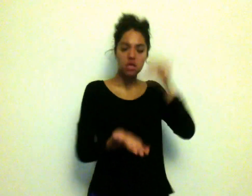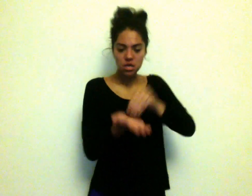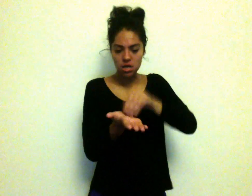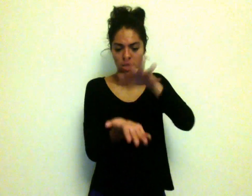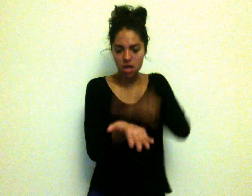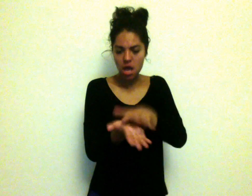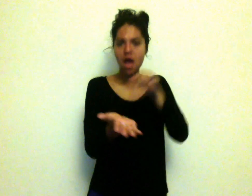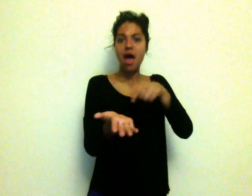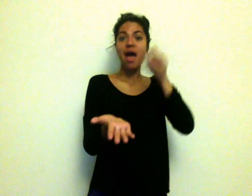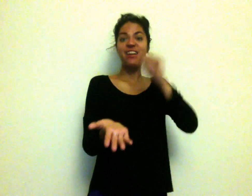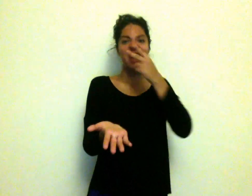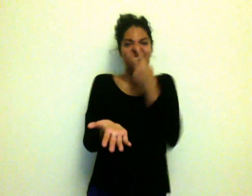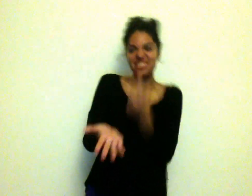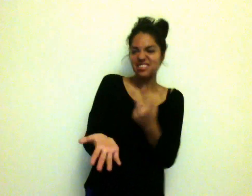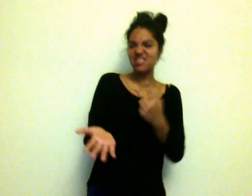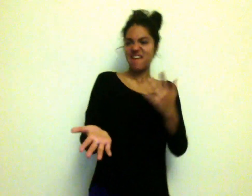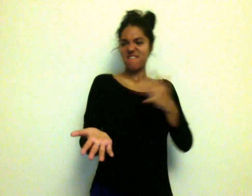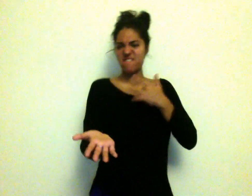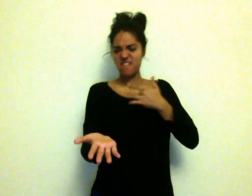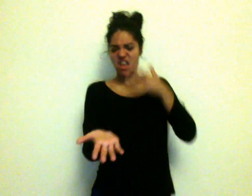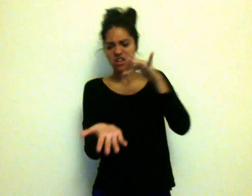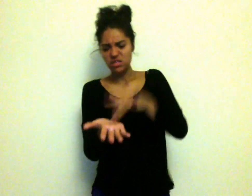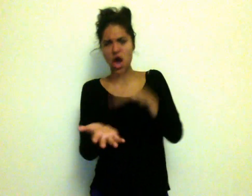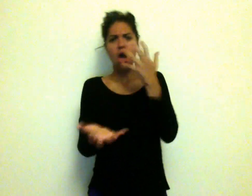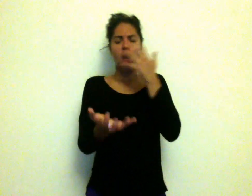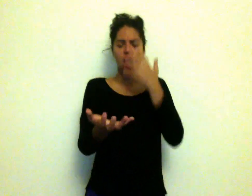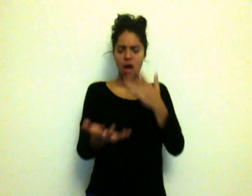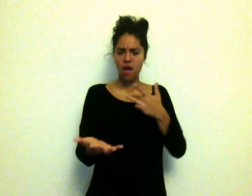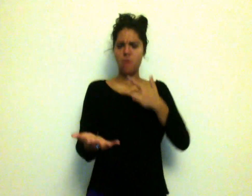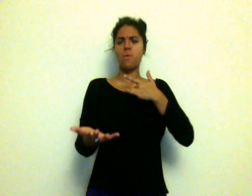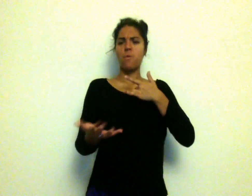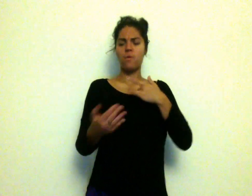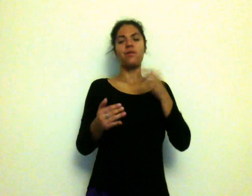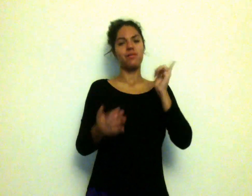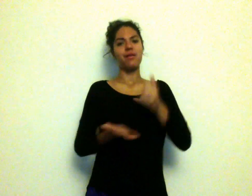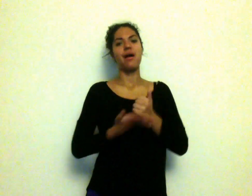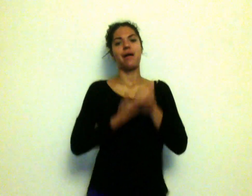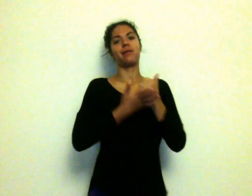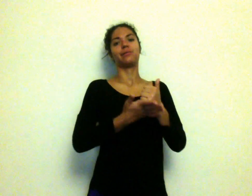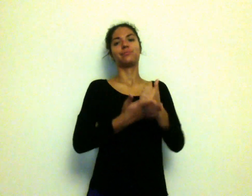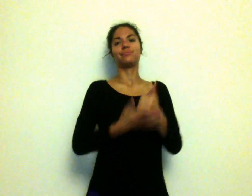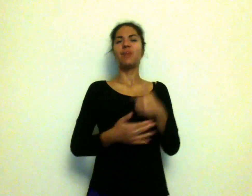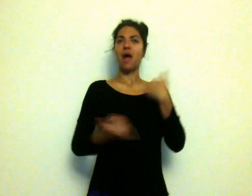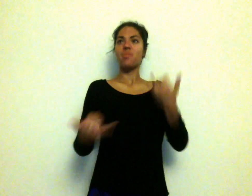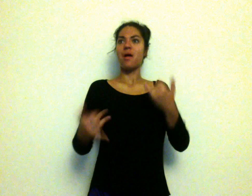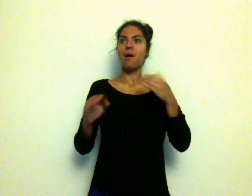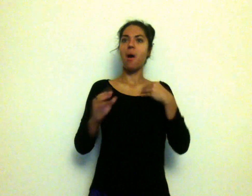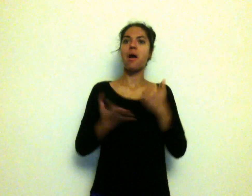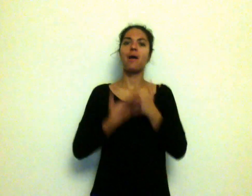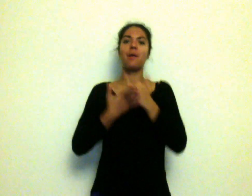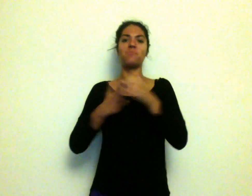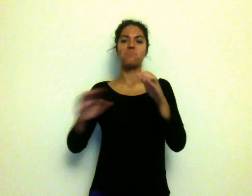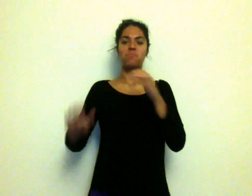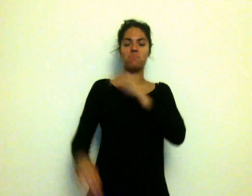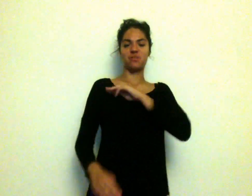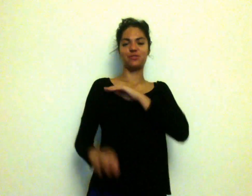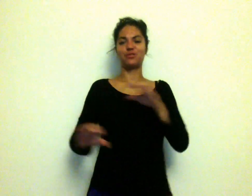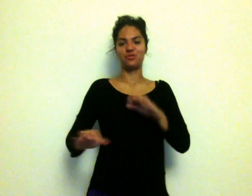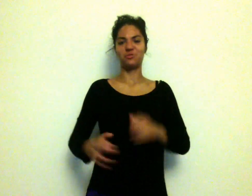out. And that is exactly what Jesus wants us to do. This ministry is growing so drastically and so dramatically, but so pointedly,